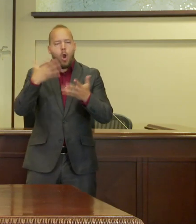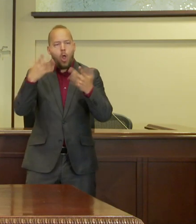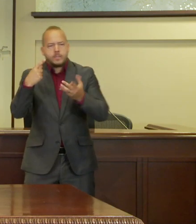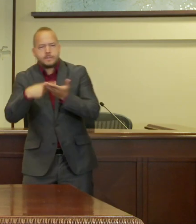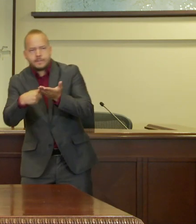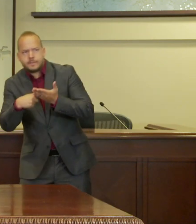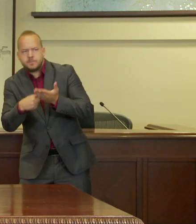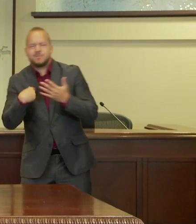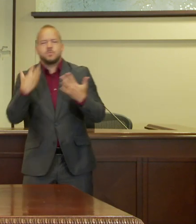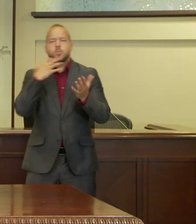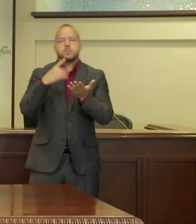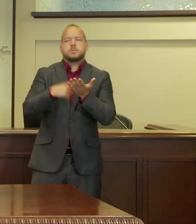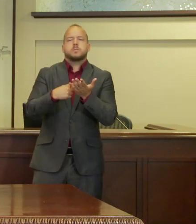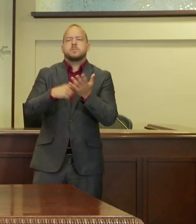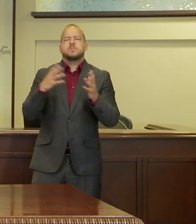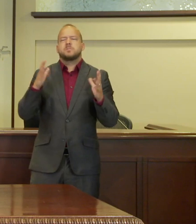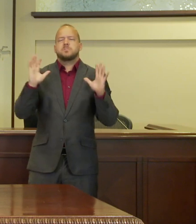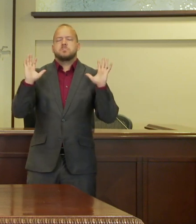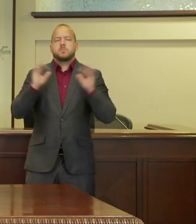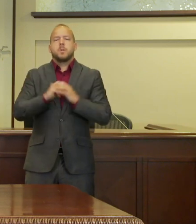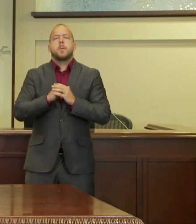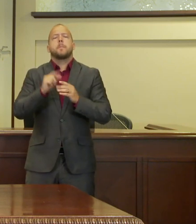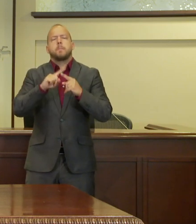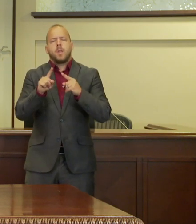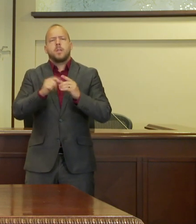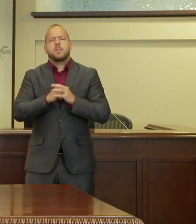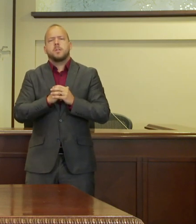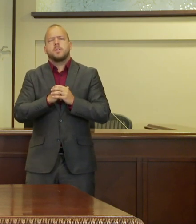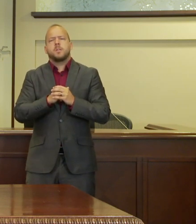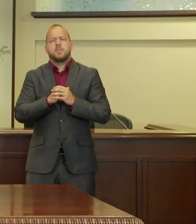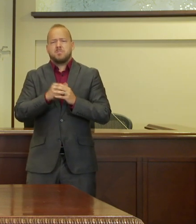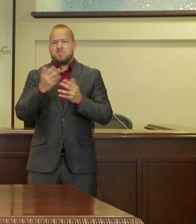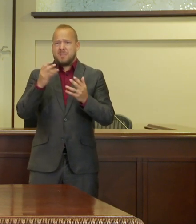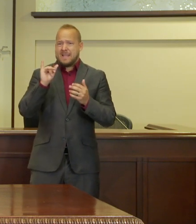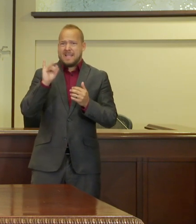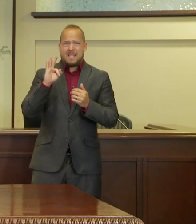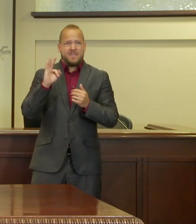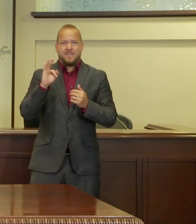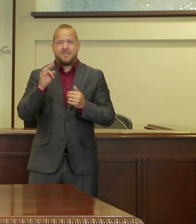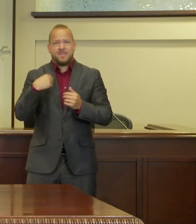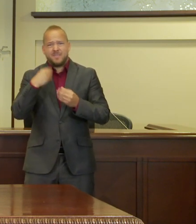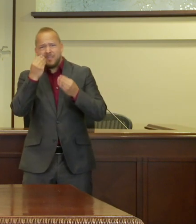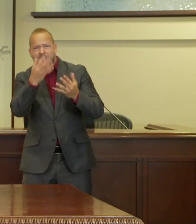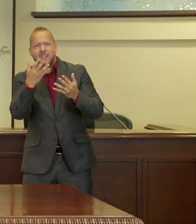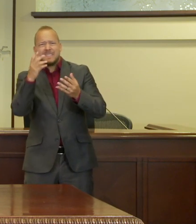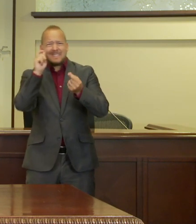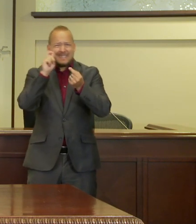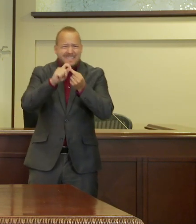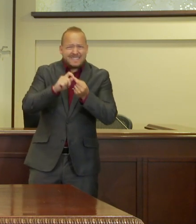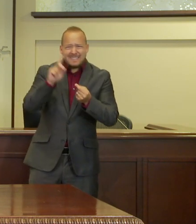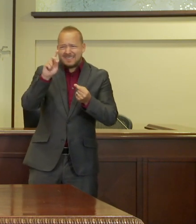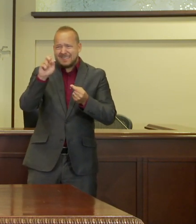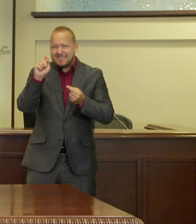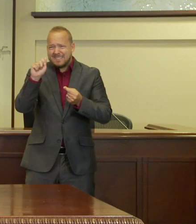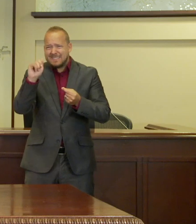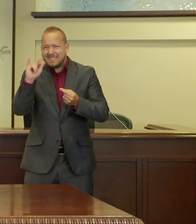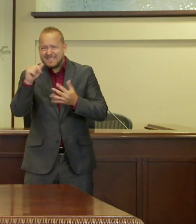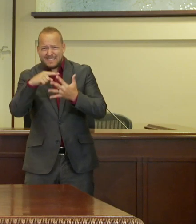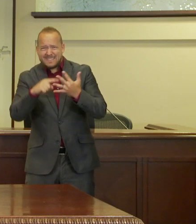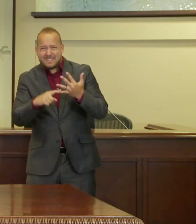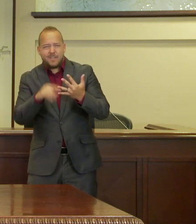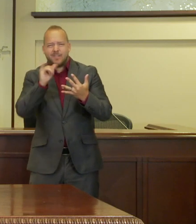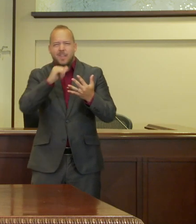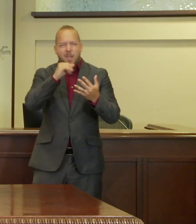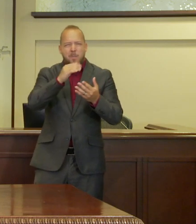table. It is considered not bargaining in good faith if I talk to you about specific issues that are included in the bargaining process.